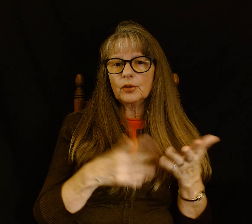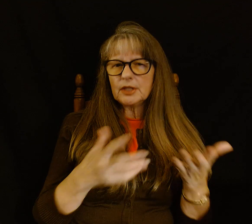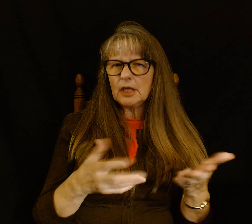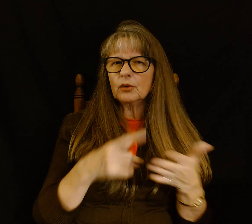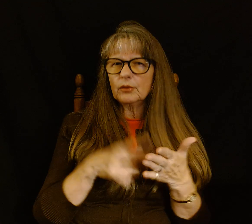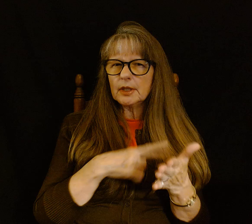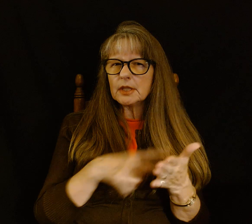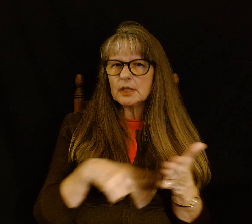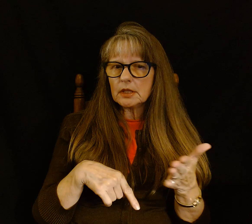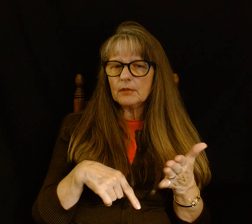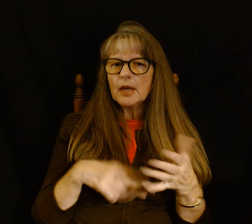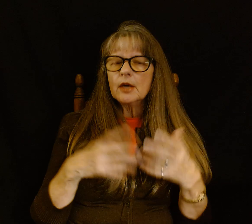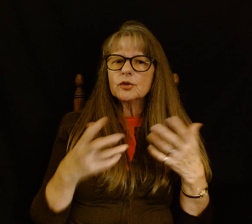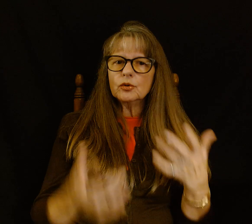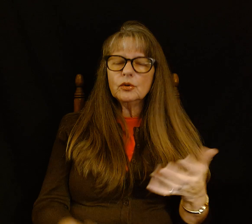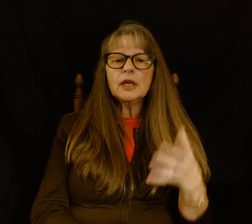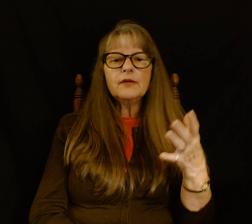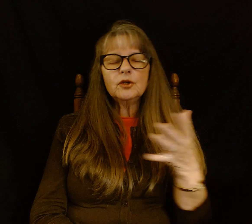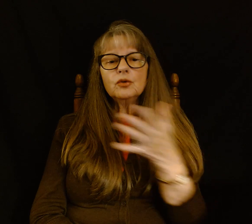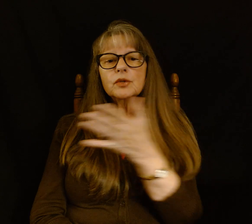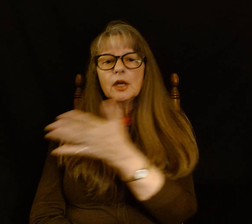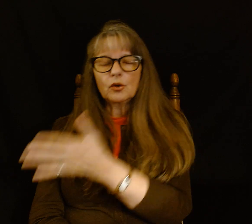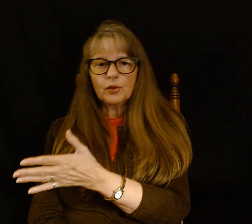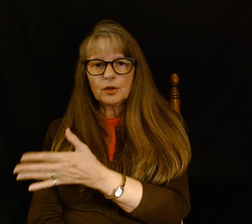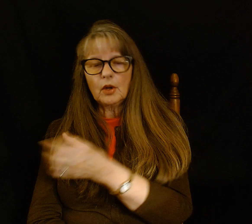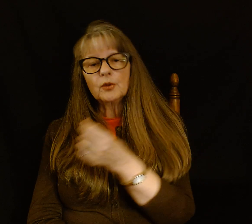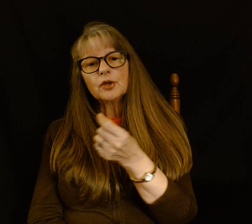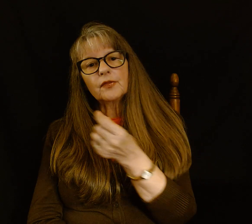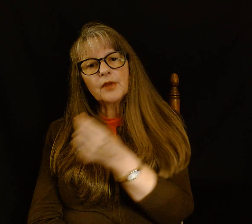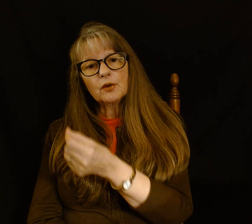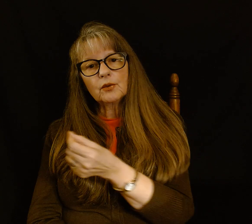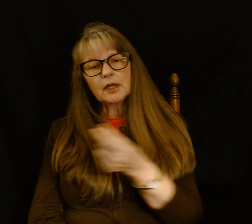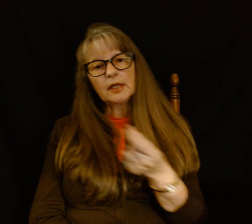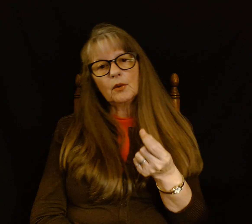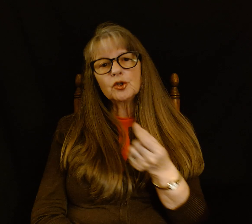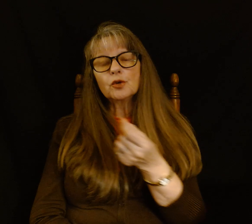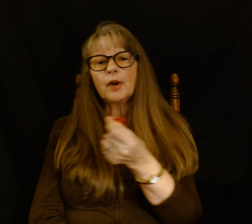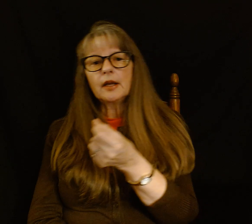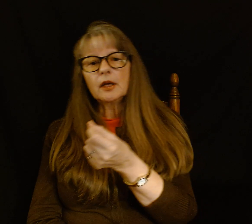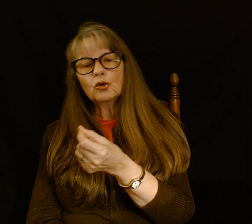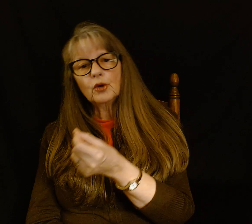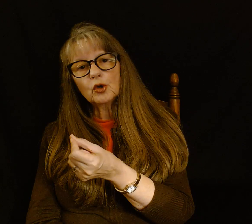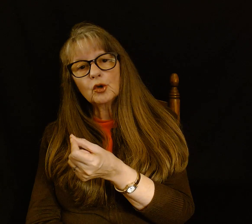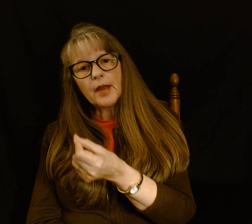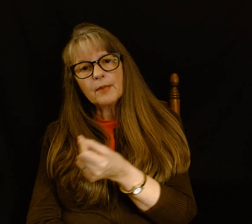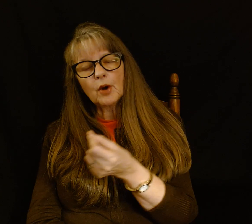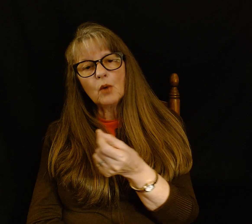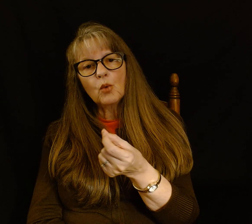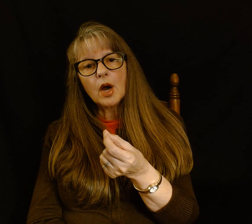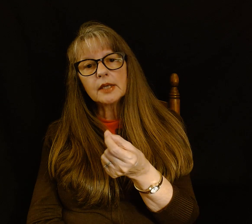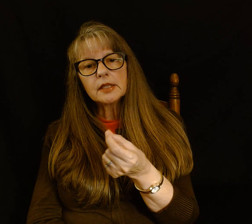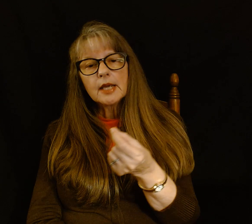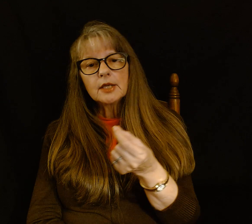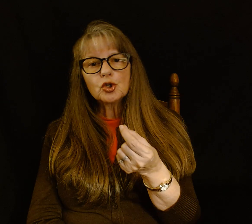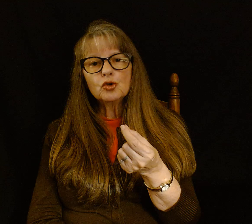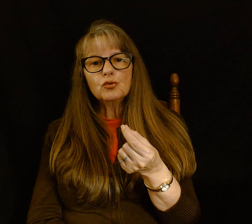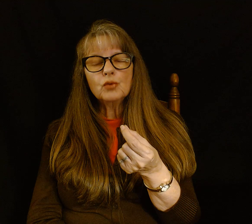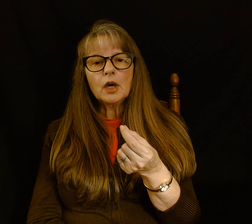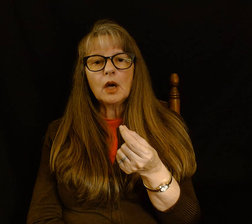critique or criticism. So you can even use that at critical. I want you to think critically. I want you to write a critical paper. I want you